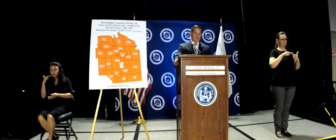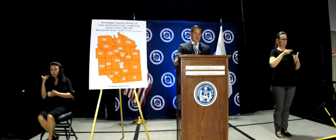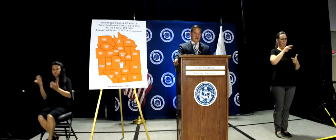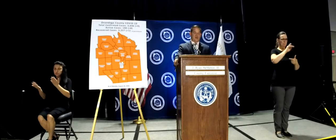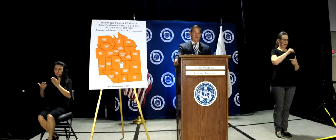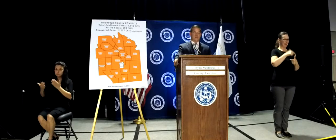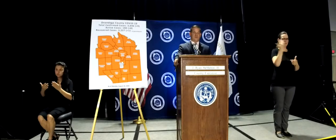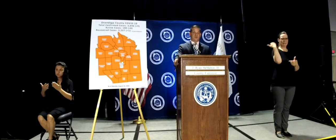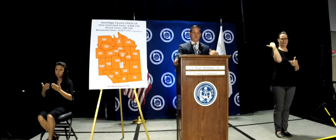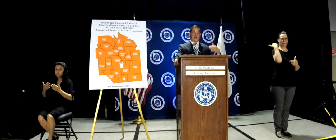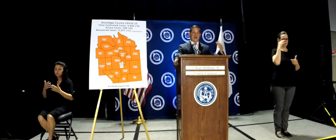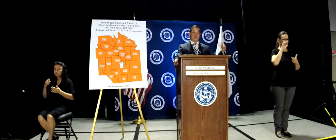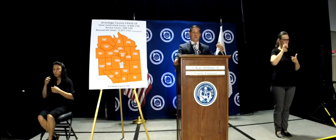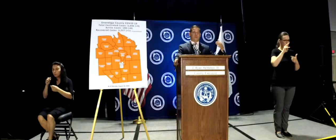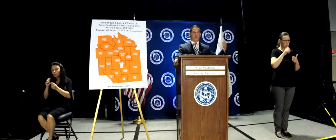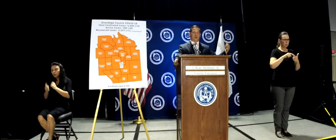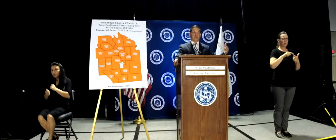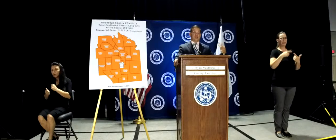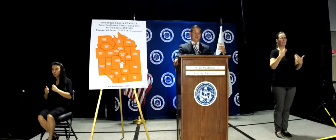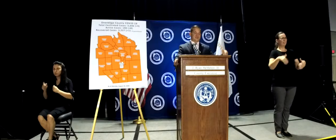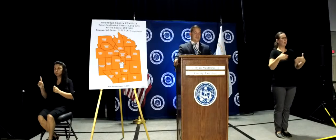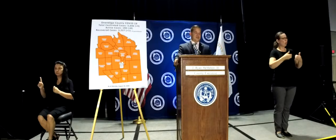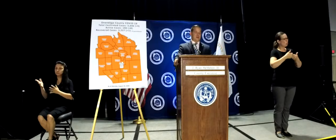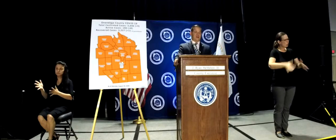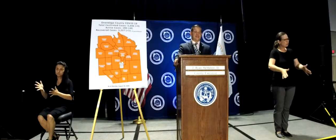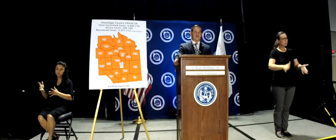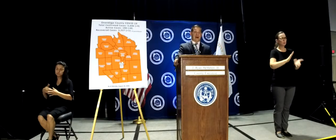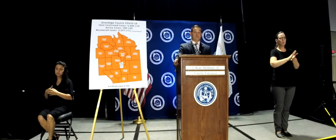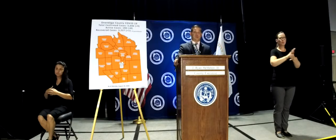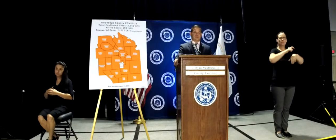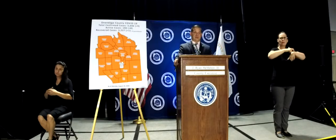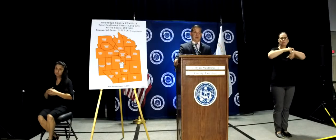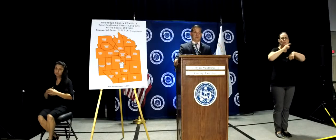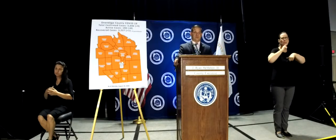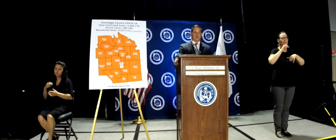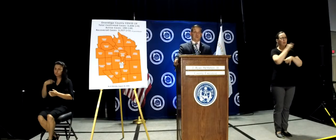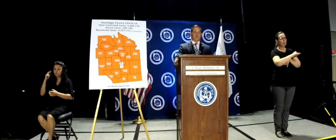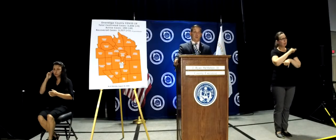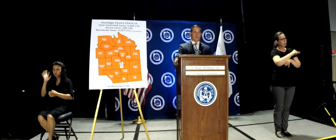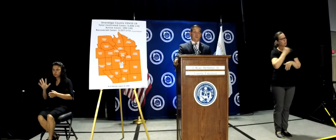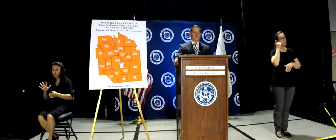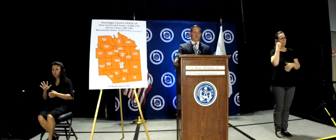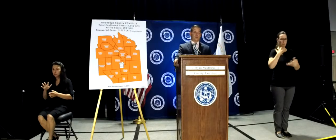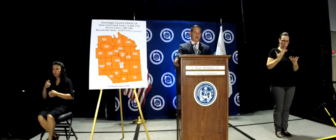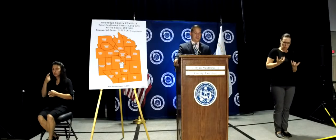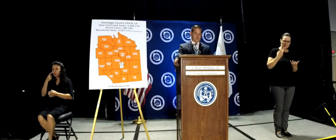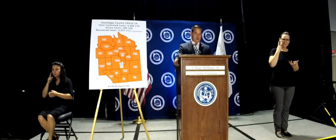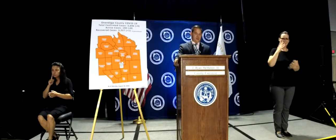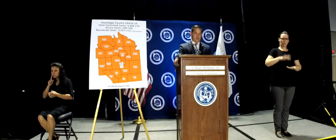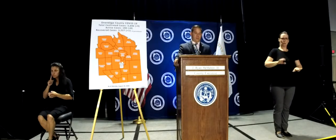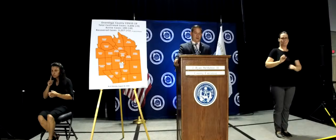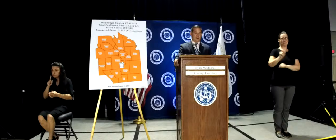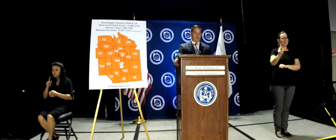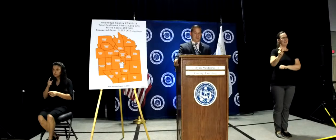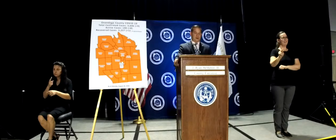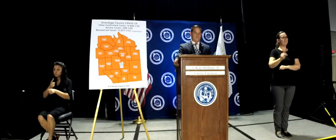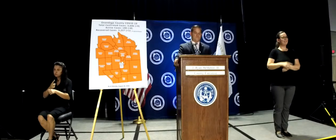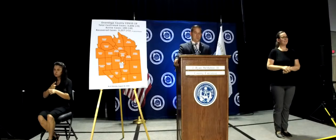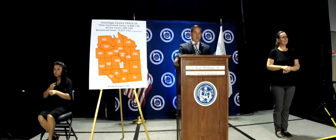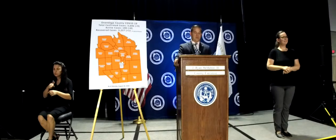wasn't. Now, there's time and preparation, and parents have options now, and districts have come up with different plans.